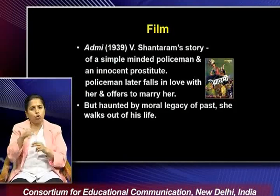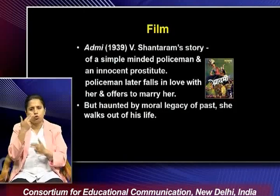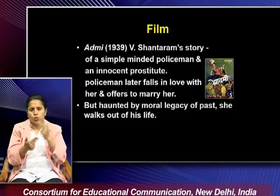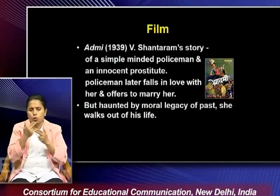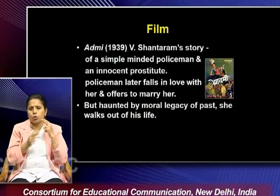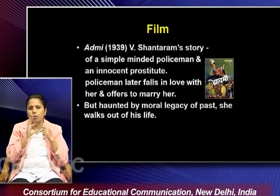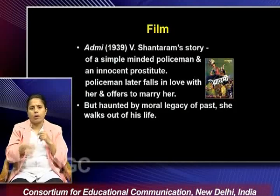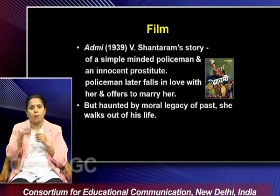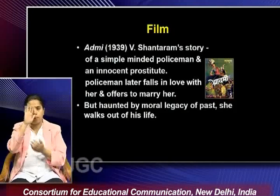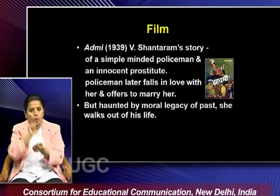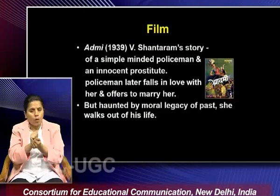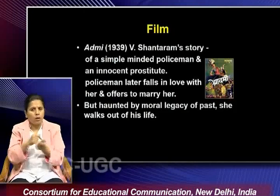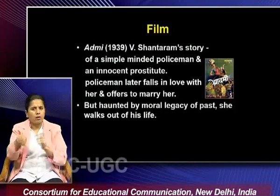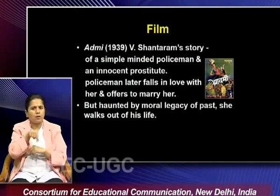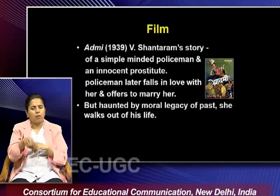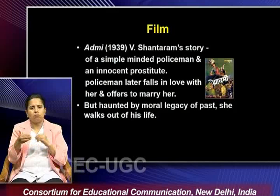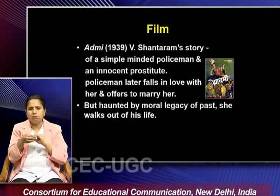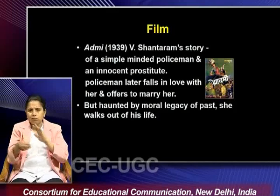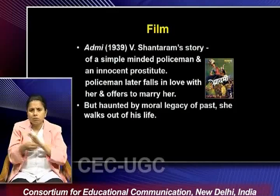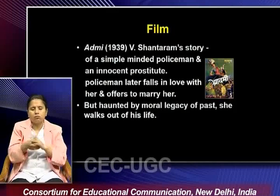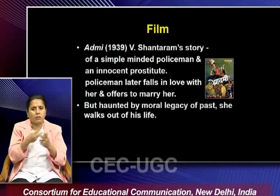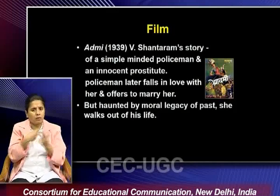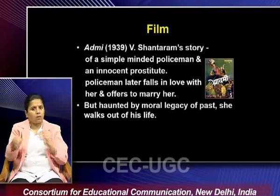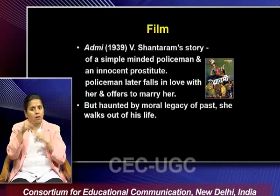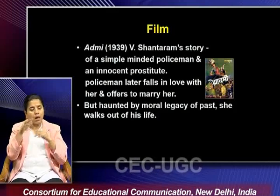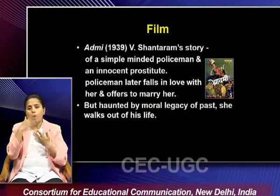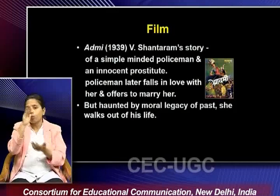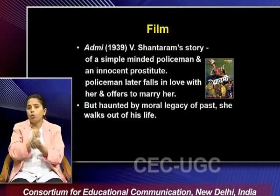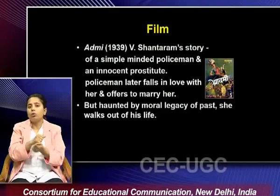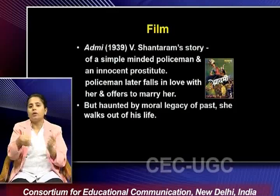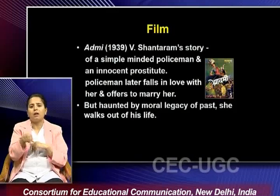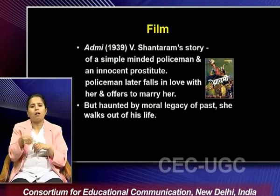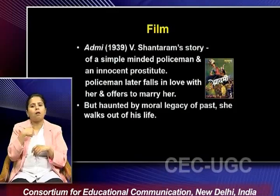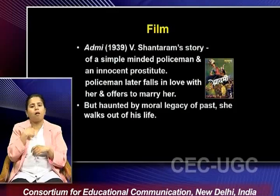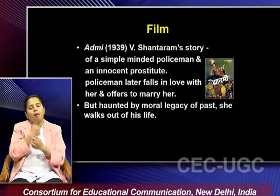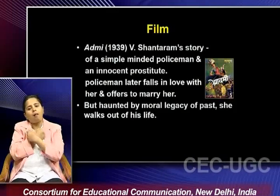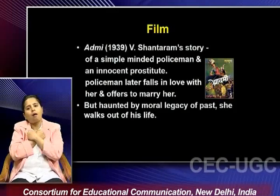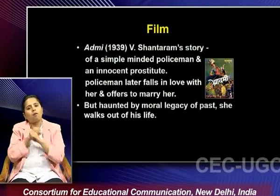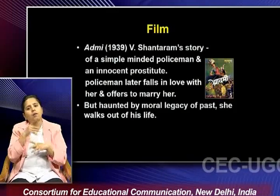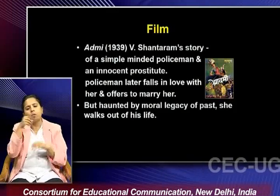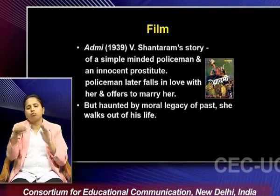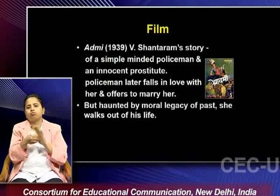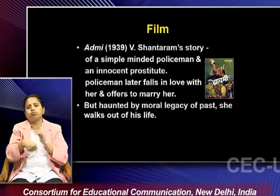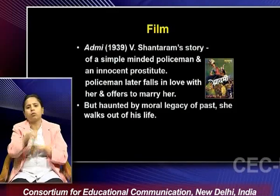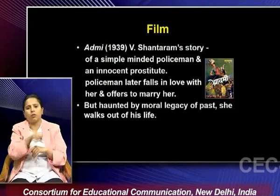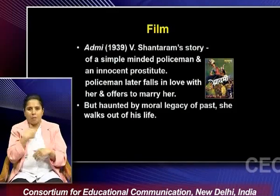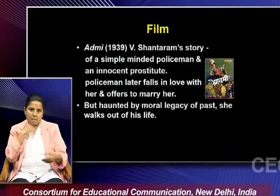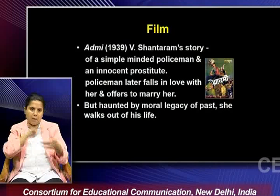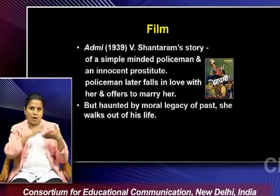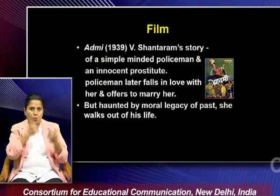simple-minded policeman and an innocent prostitute, and how the policeman later falls in love with that prostitute and offers to marry